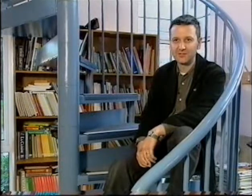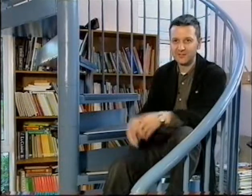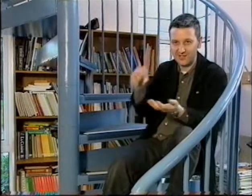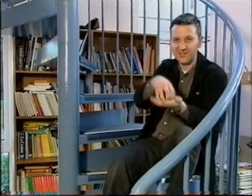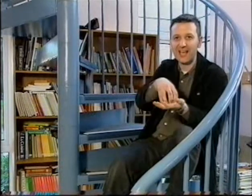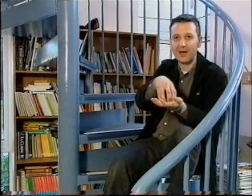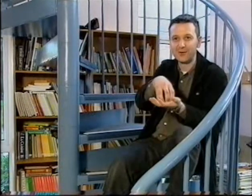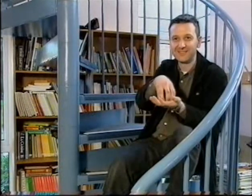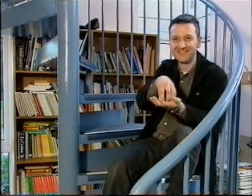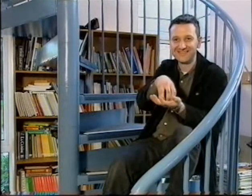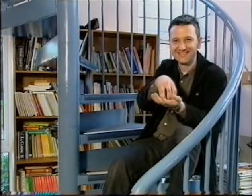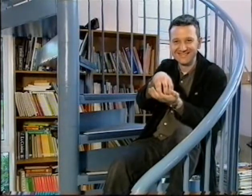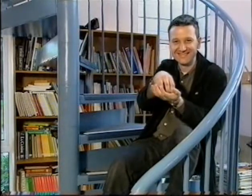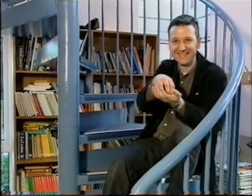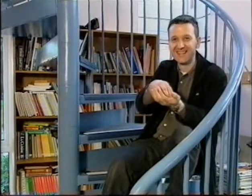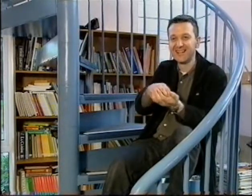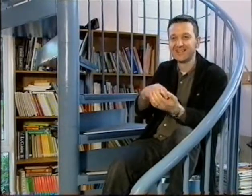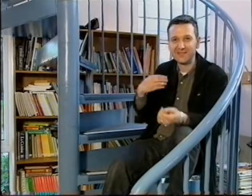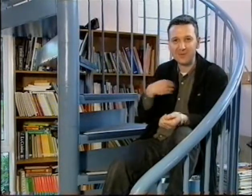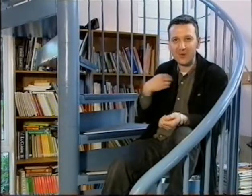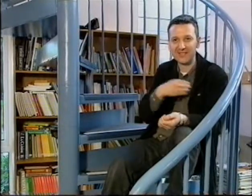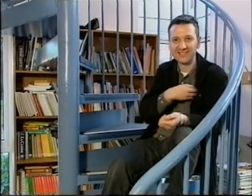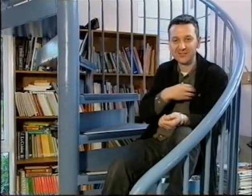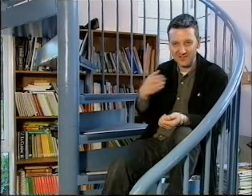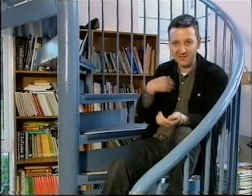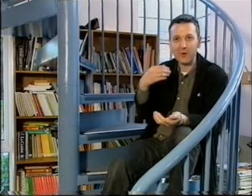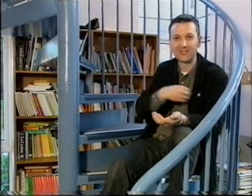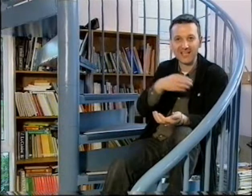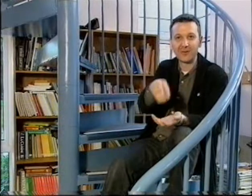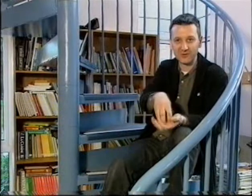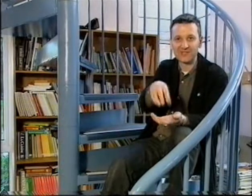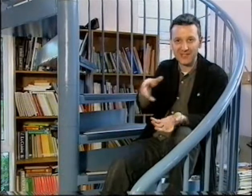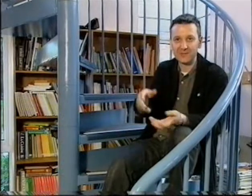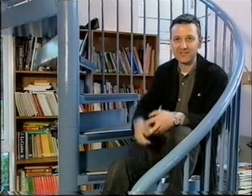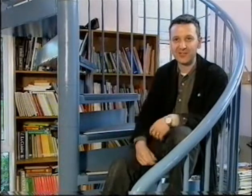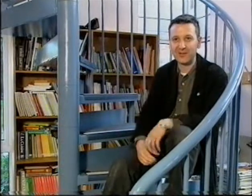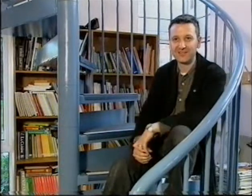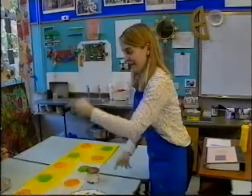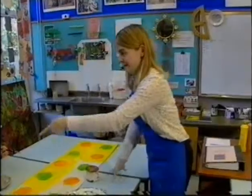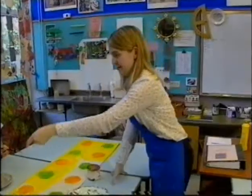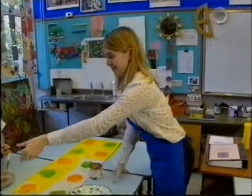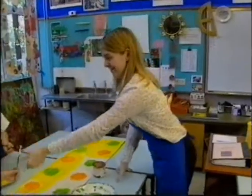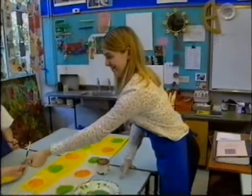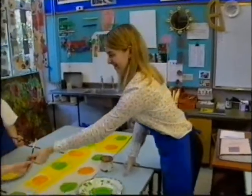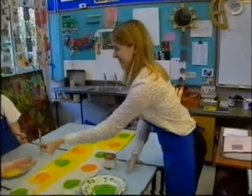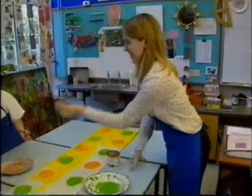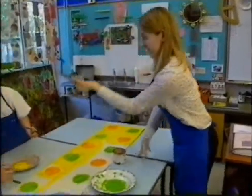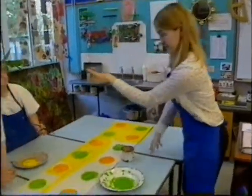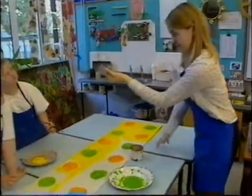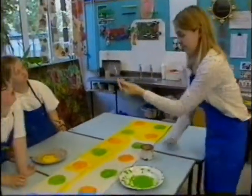This is Town, and this is Morning. So this is Morning Town, which was the name of the song. It's not just the students who are